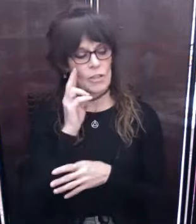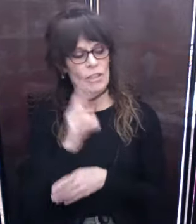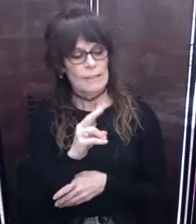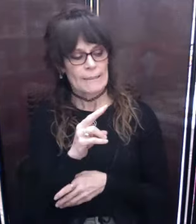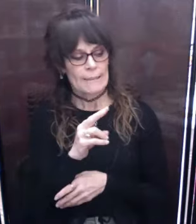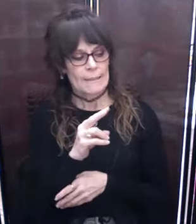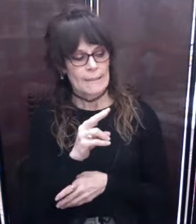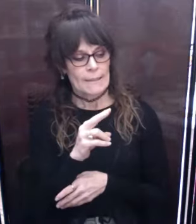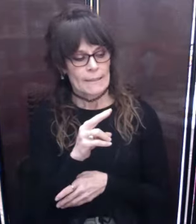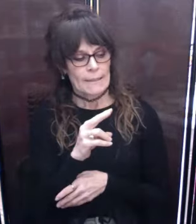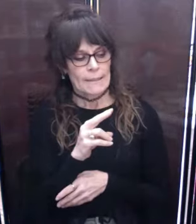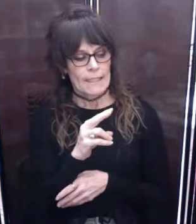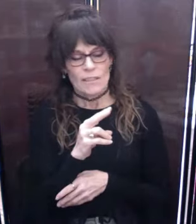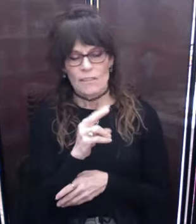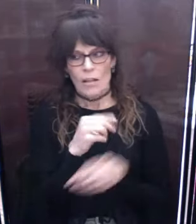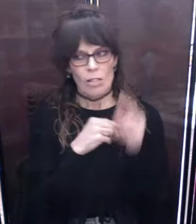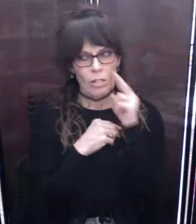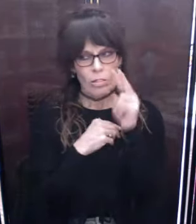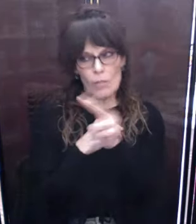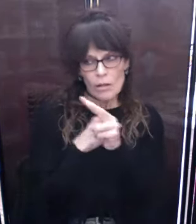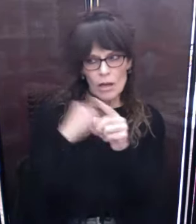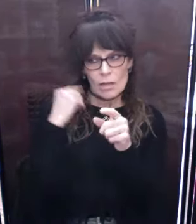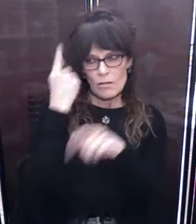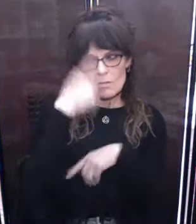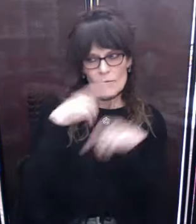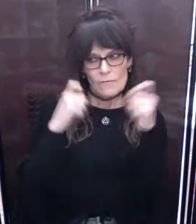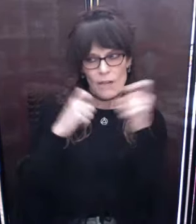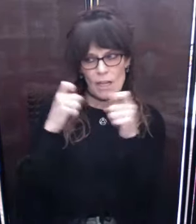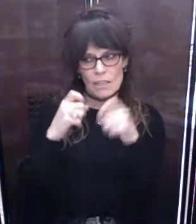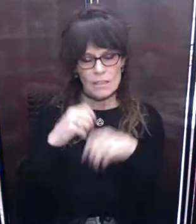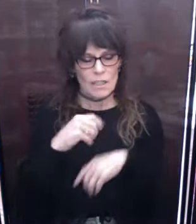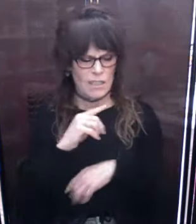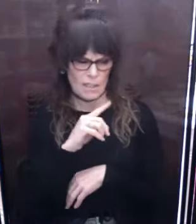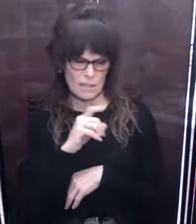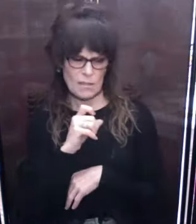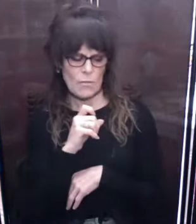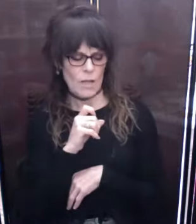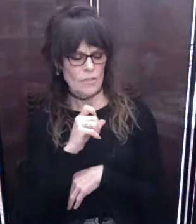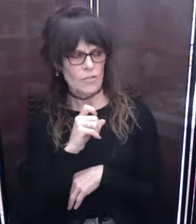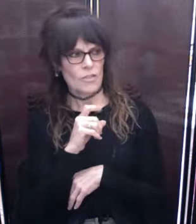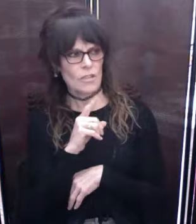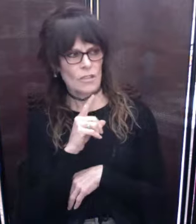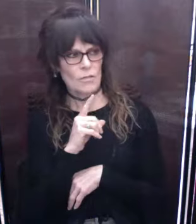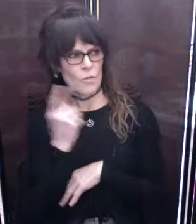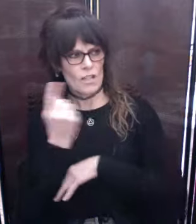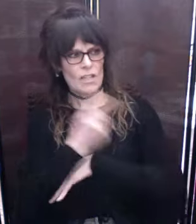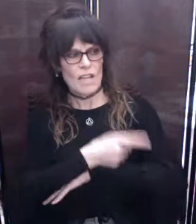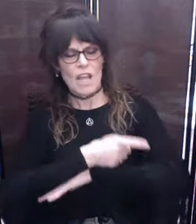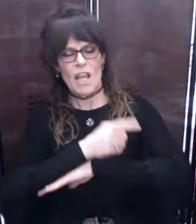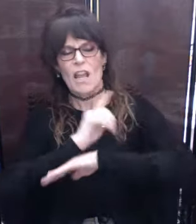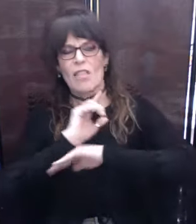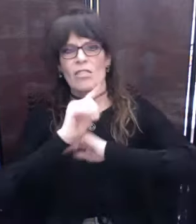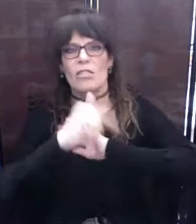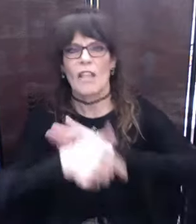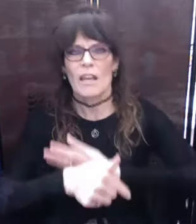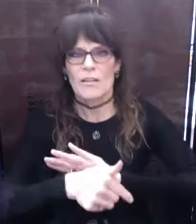remember the look on her face. And then the question a day or so later. She didn't ask me then. She didn't ask me